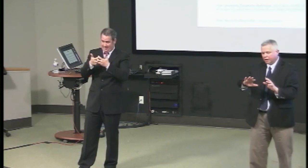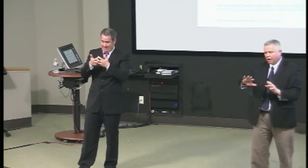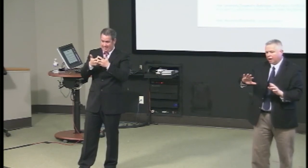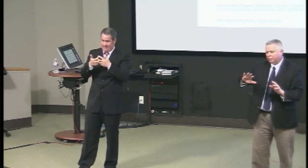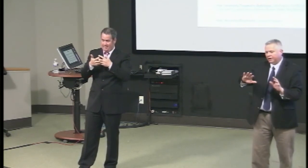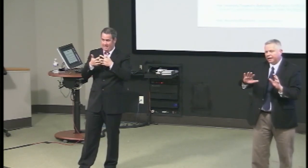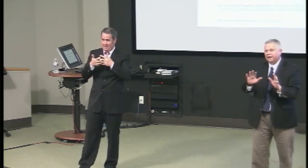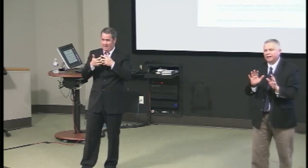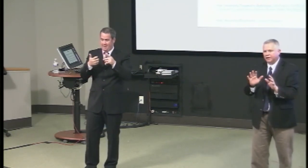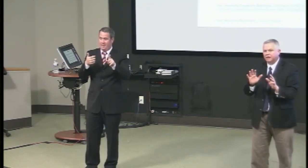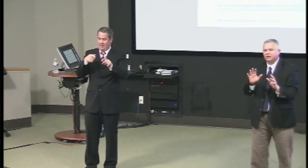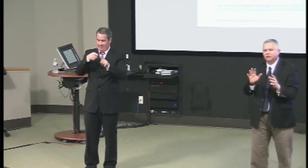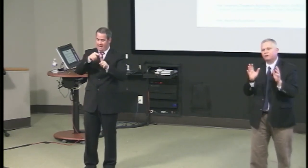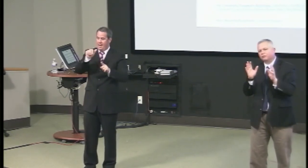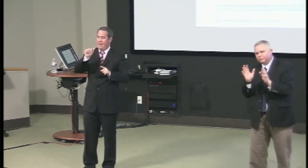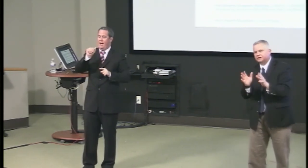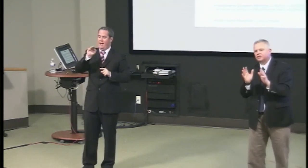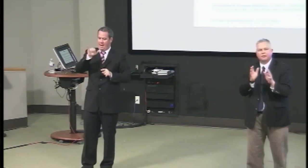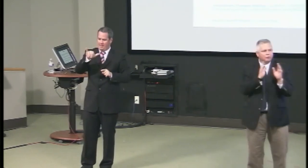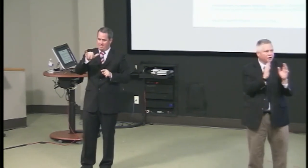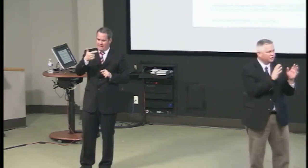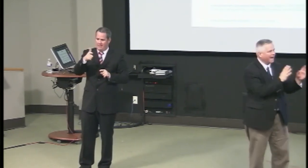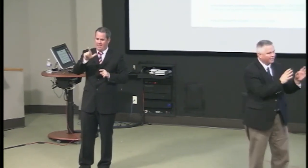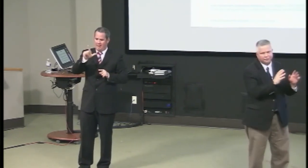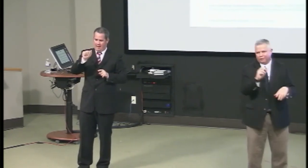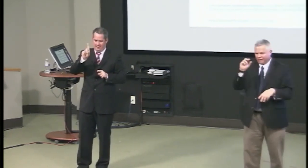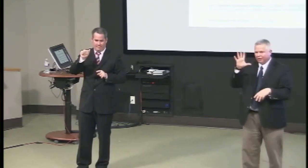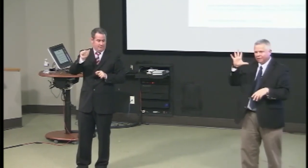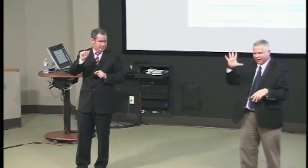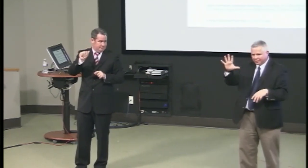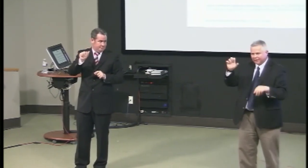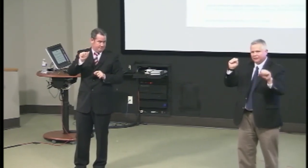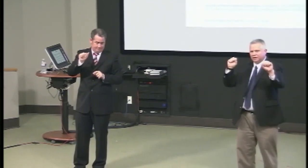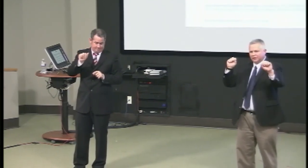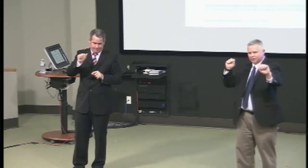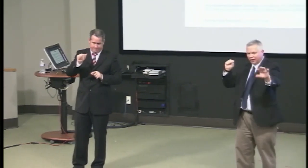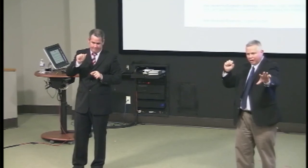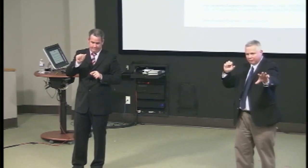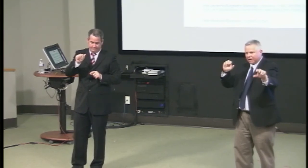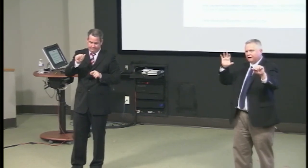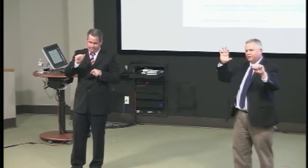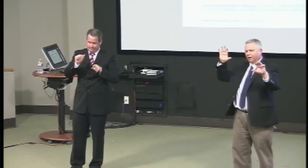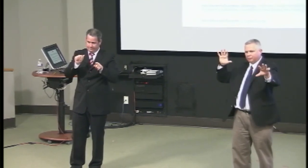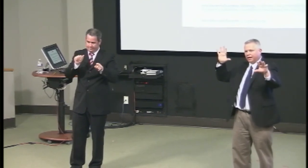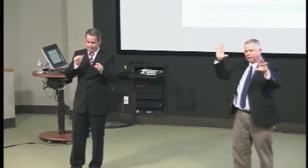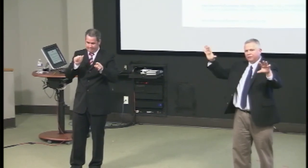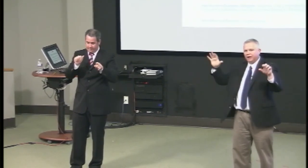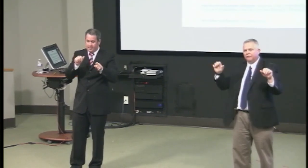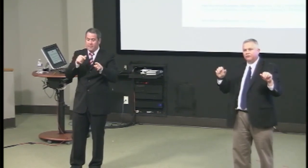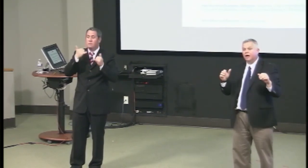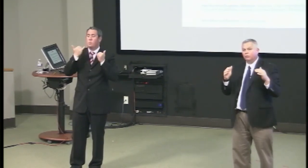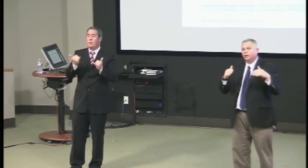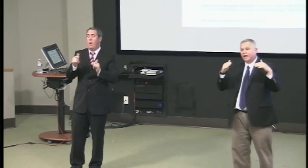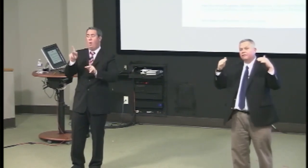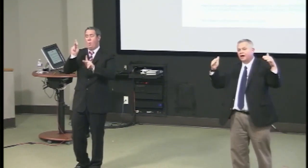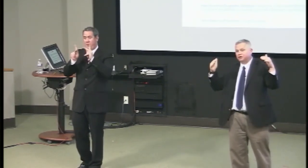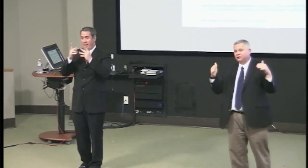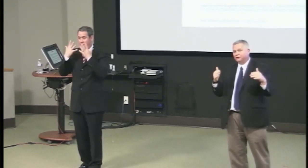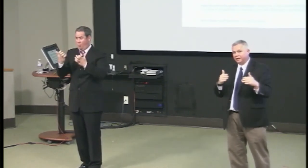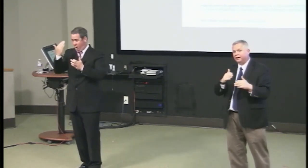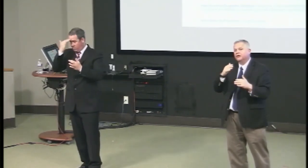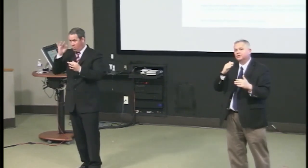really scary. But in any case, so everyone is after candidate genes on behavior, on brain, on behavior.